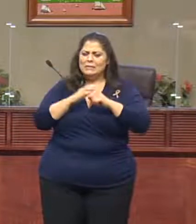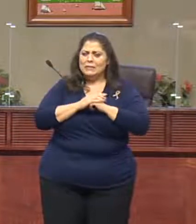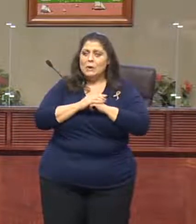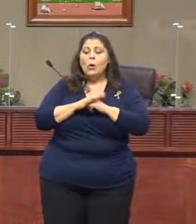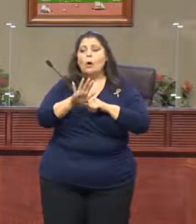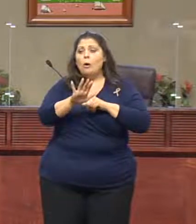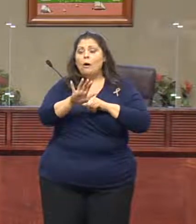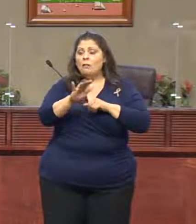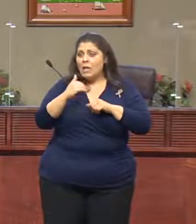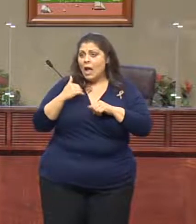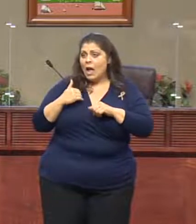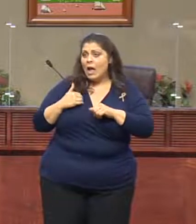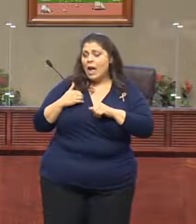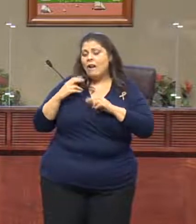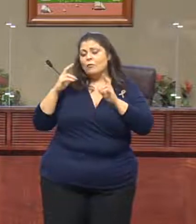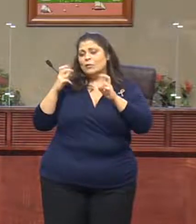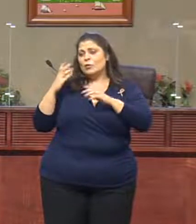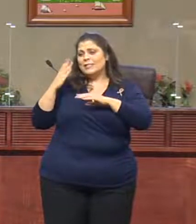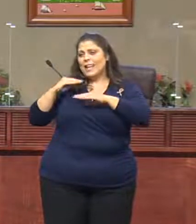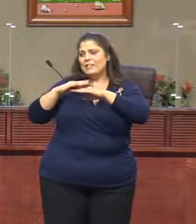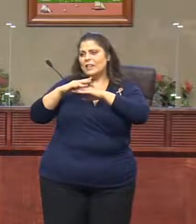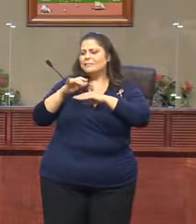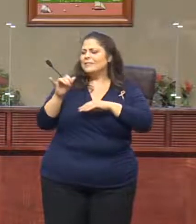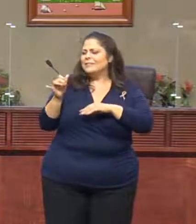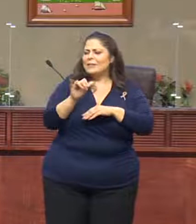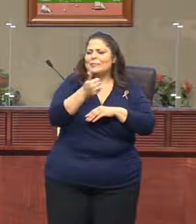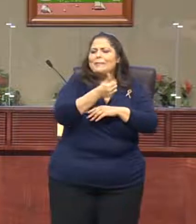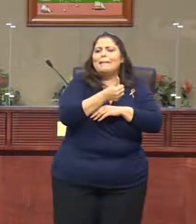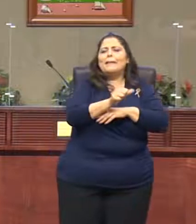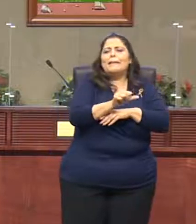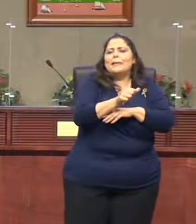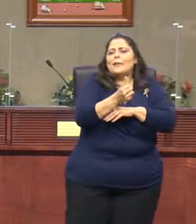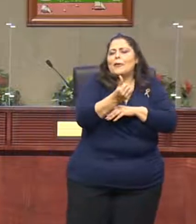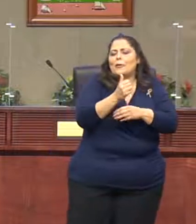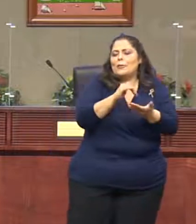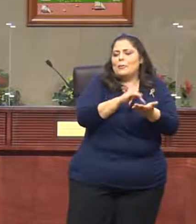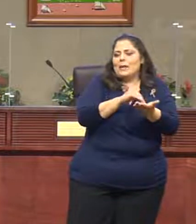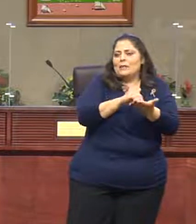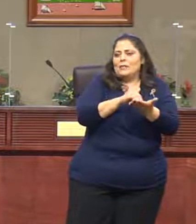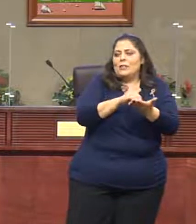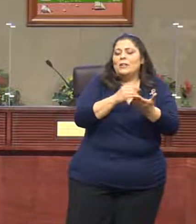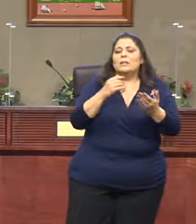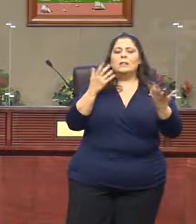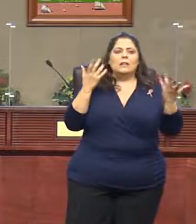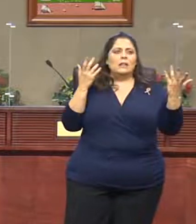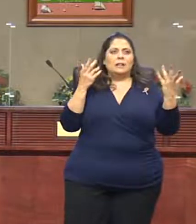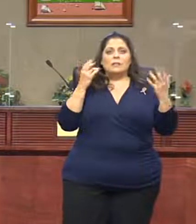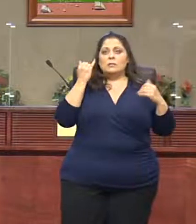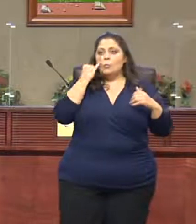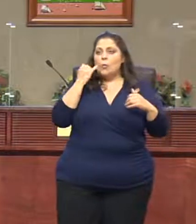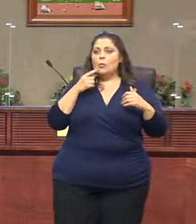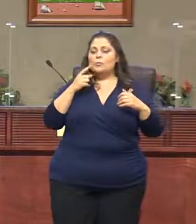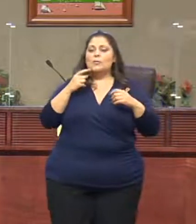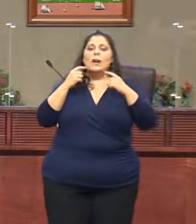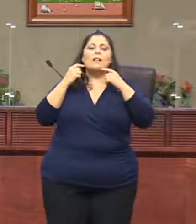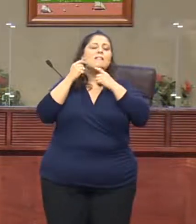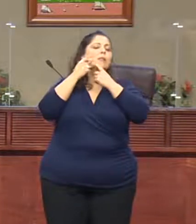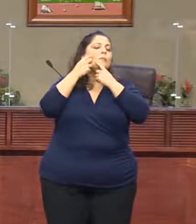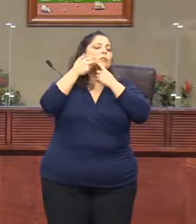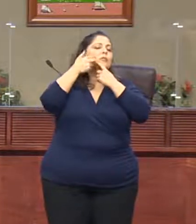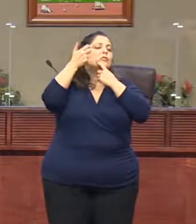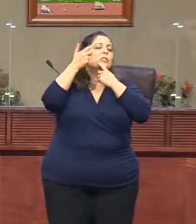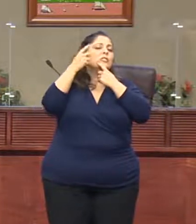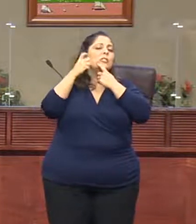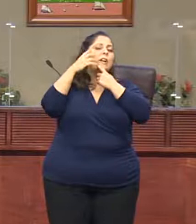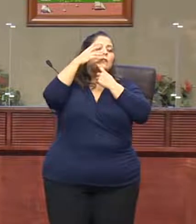side effects, like any other medical treatment. Like getting anesthesia to extract your molar, make half